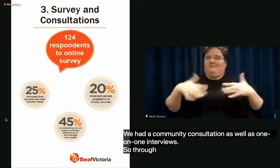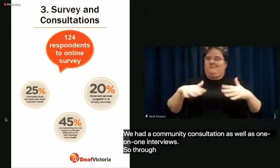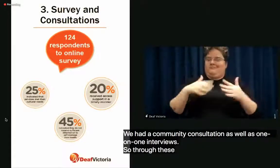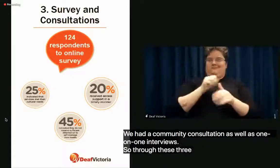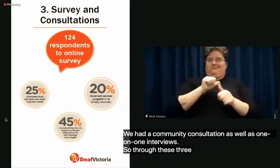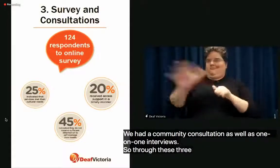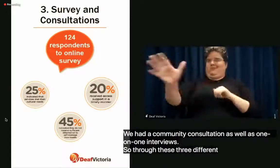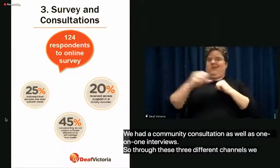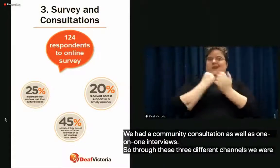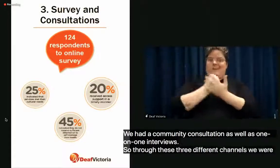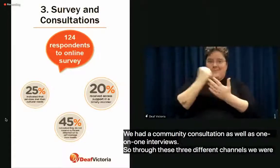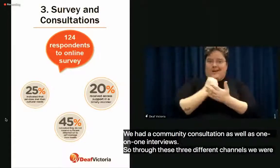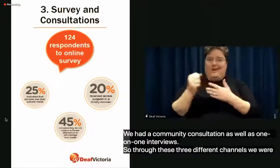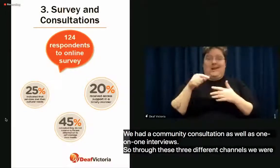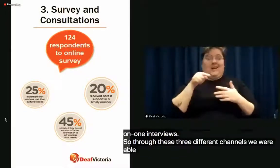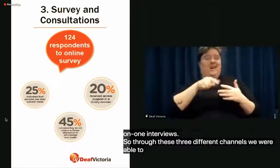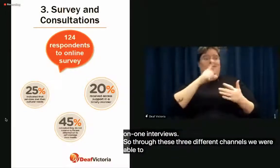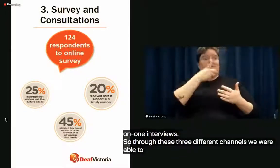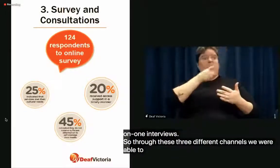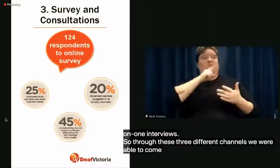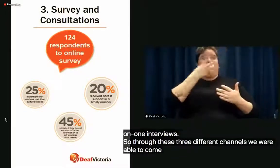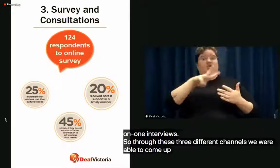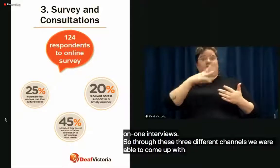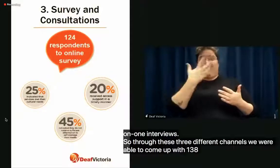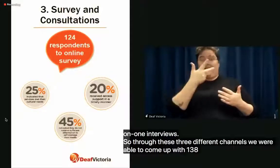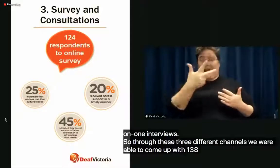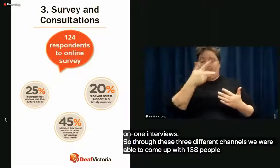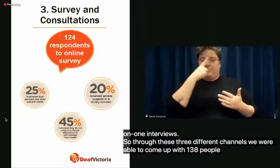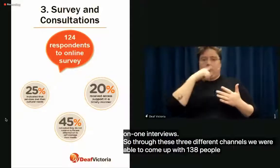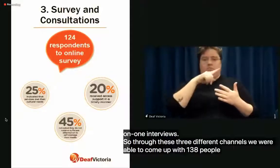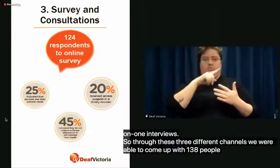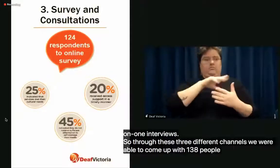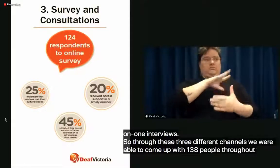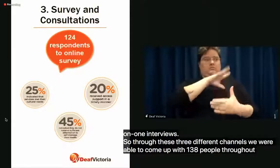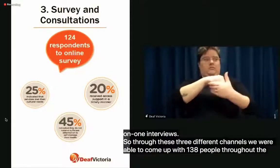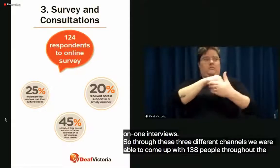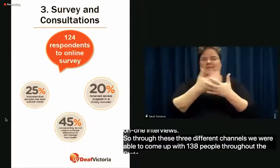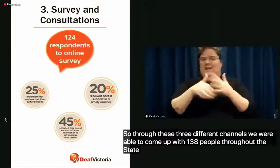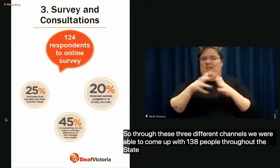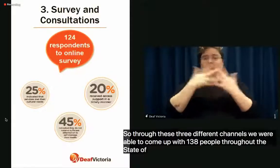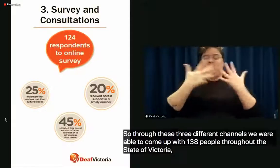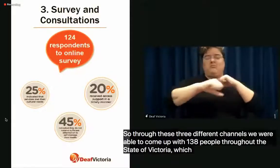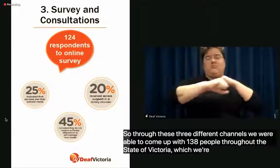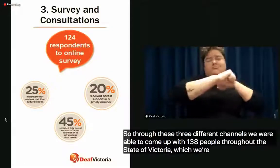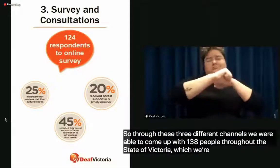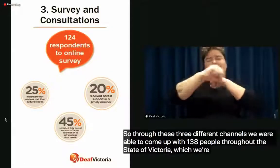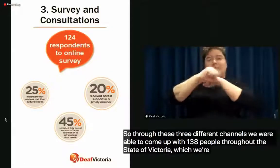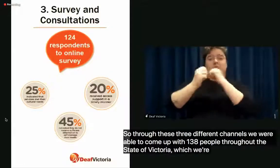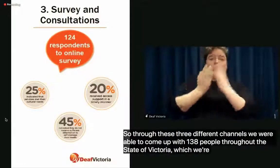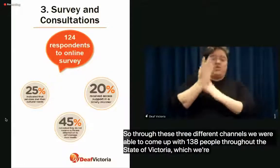138 people throughout the state of Victoria, which we're very pleased with. Those 138 individuals